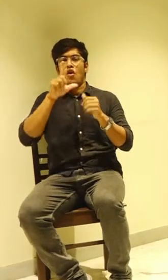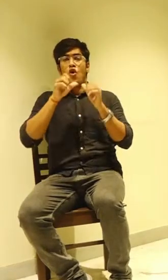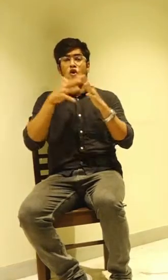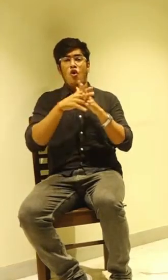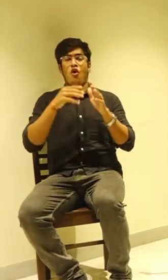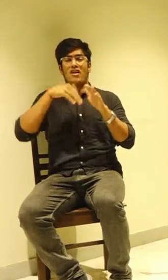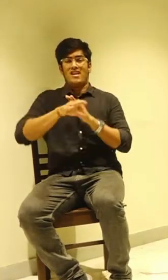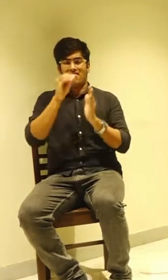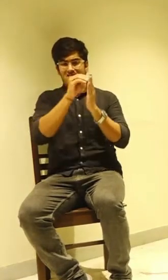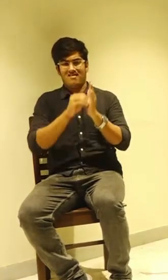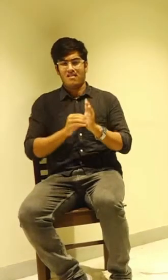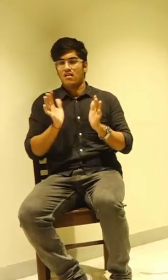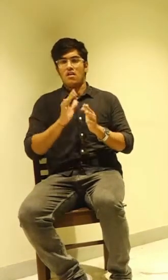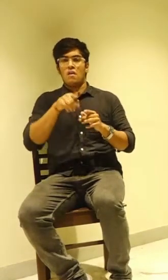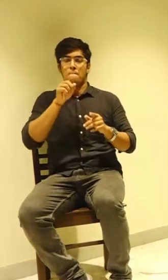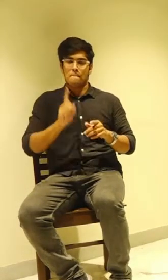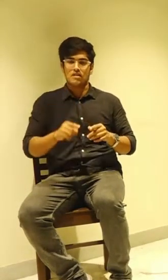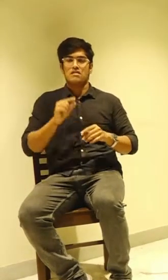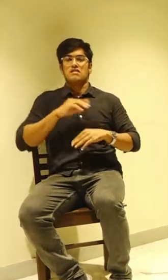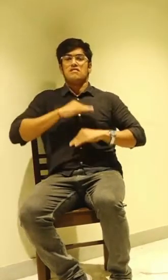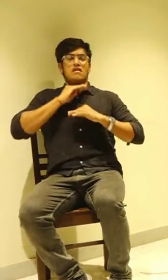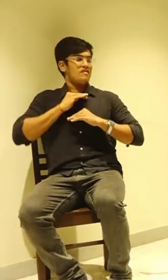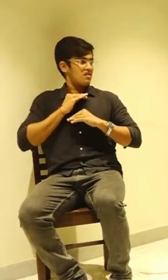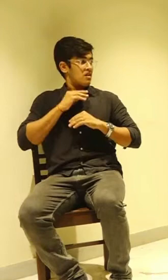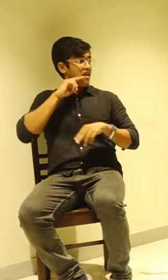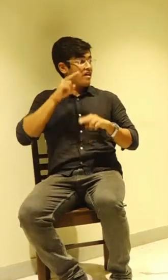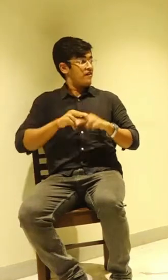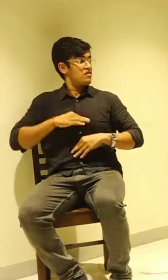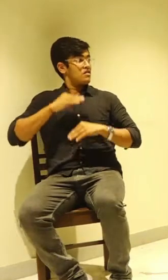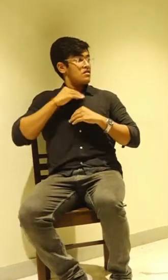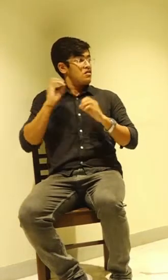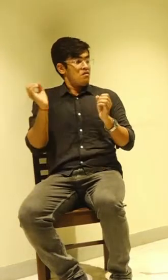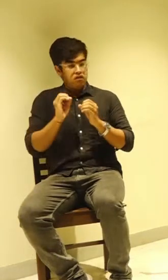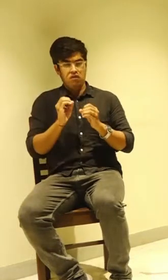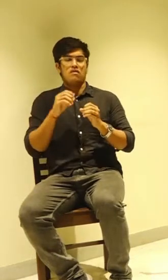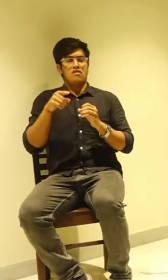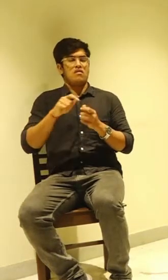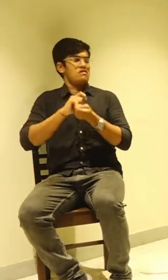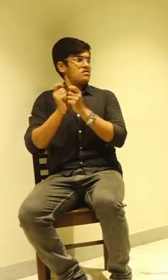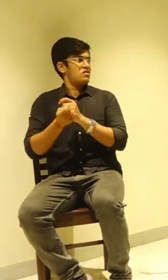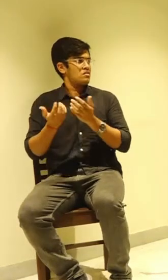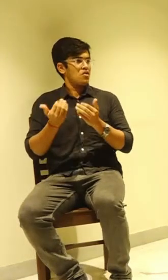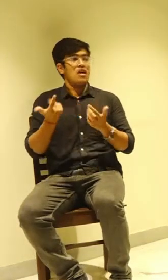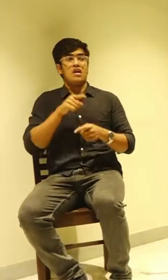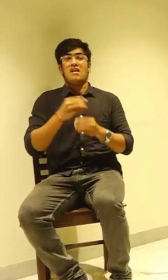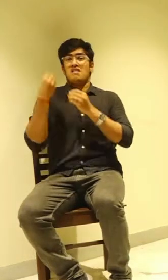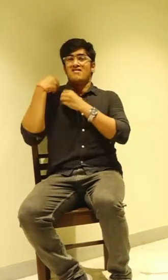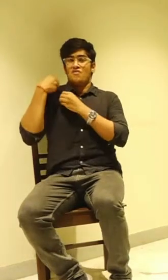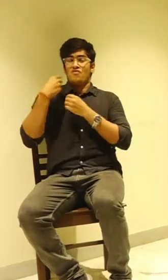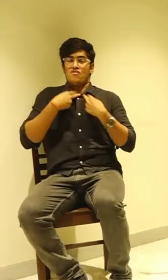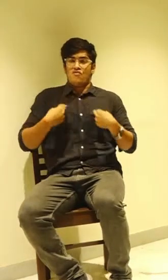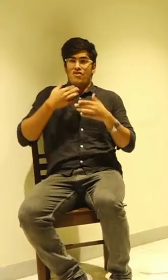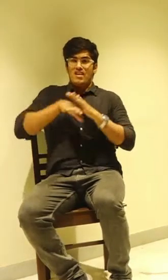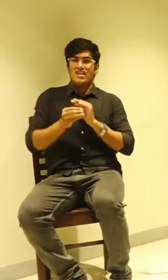should meet some standard of sufficiency. And this is where the entire question comes up. How much responsibility should courts